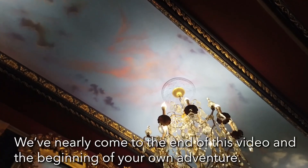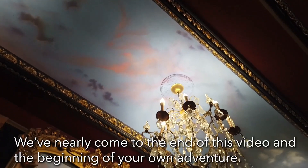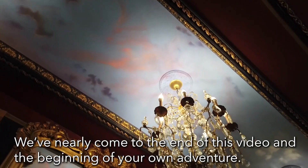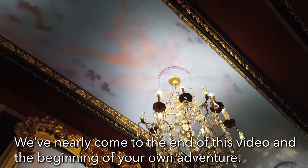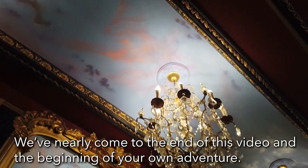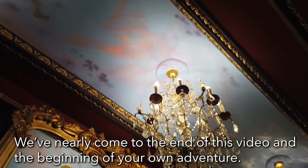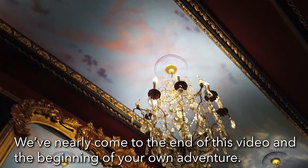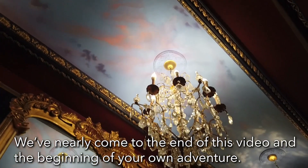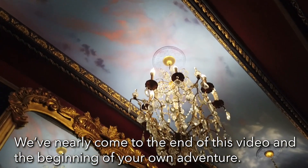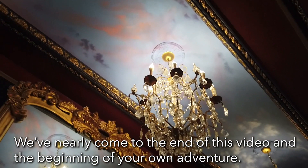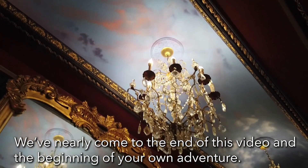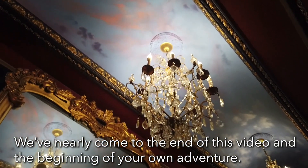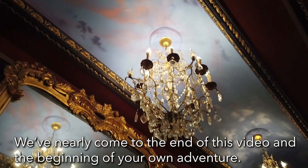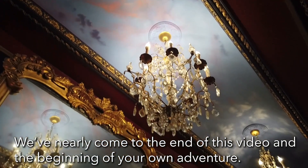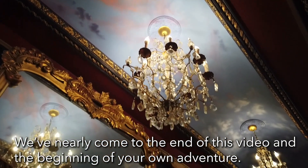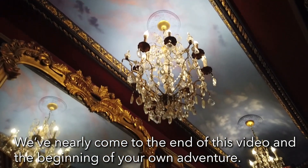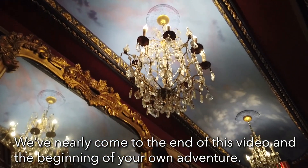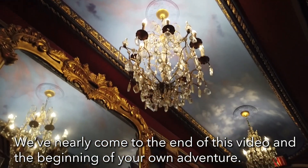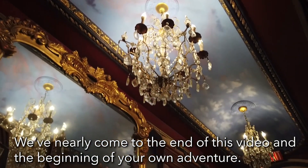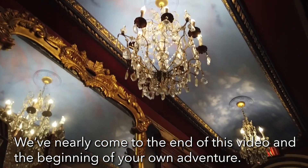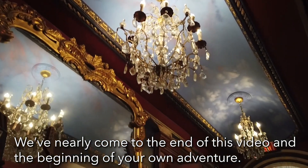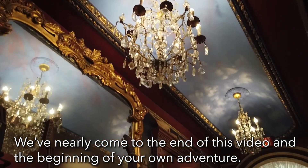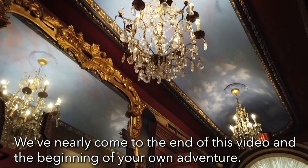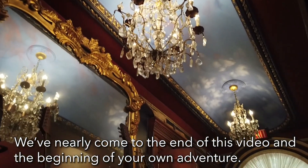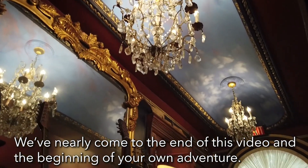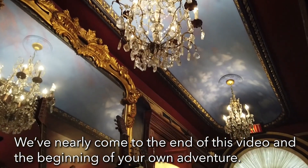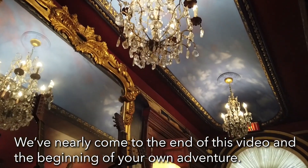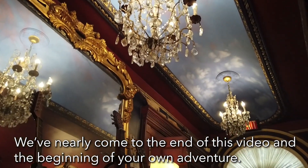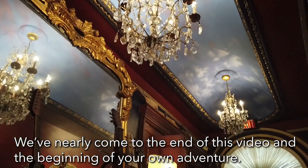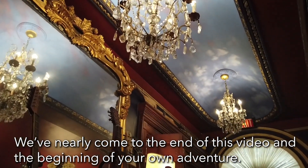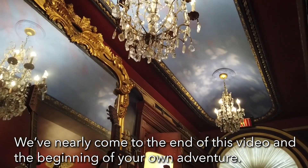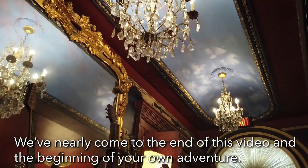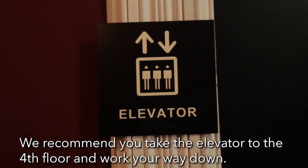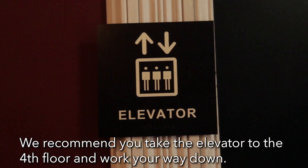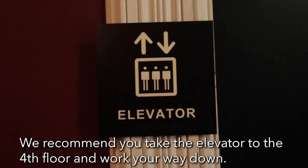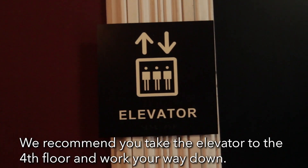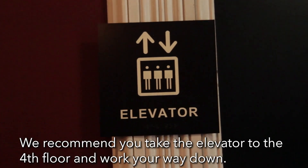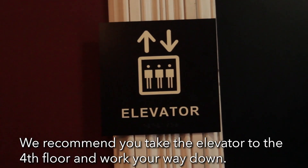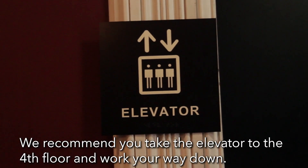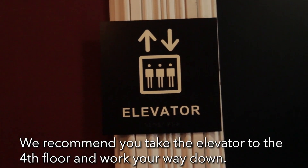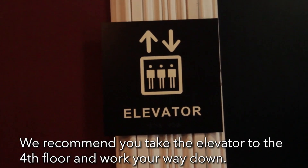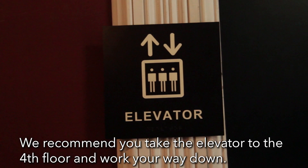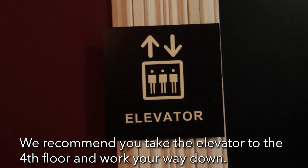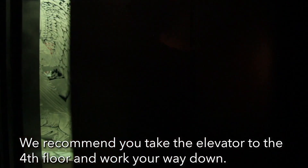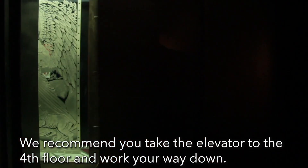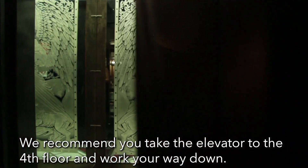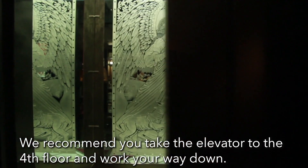We've nearly come to the end of this video and the beginning of your own adventure. We recommend you take the elevator to the 4th floor